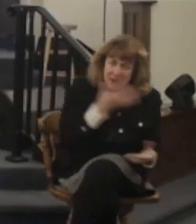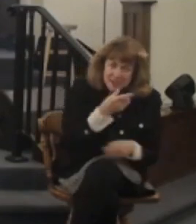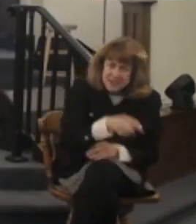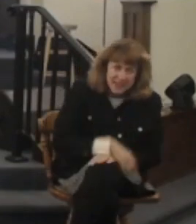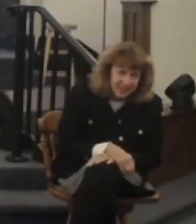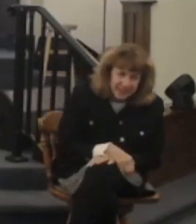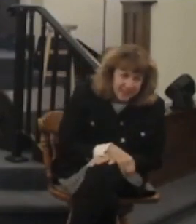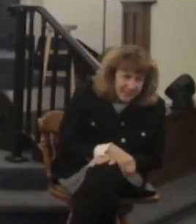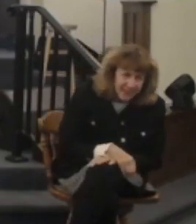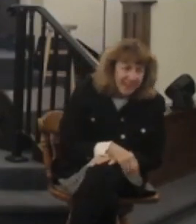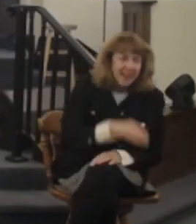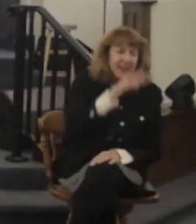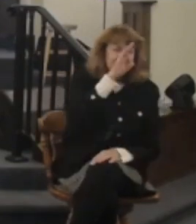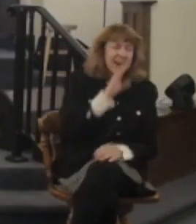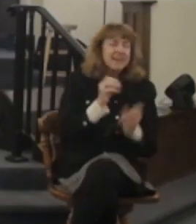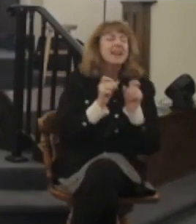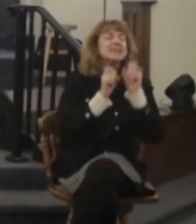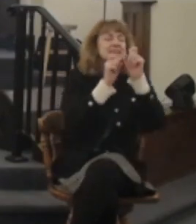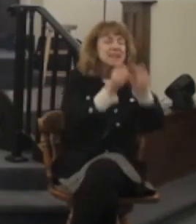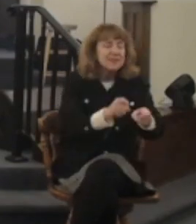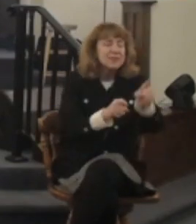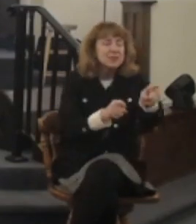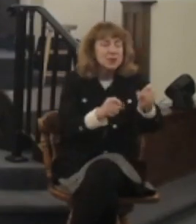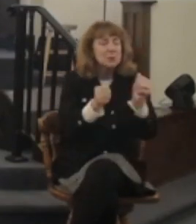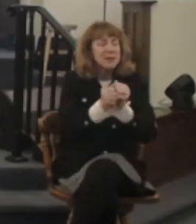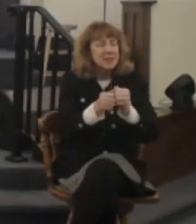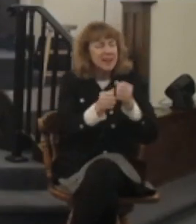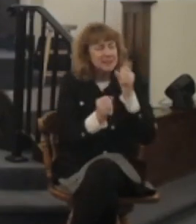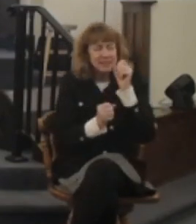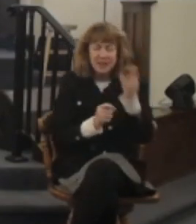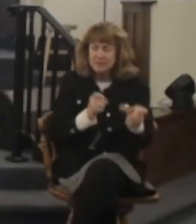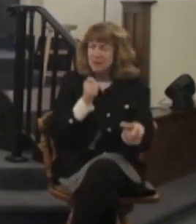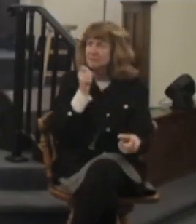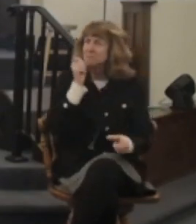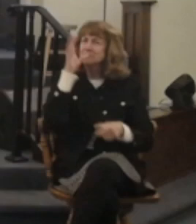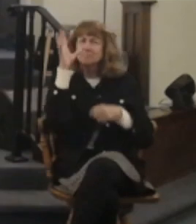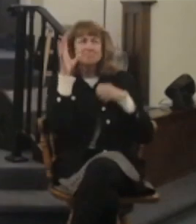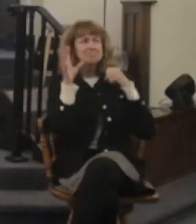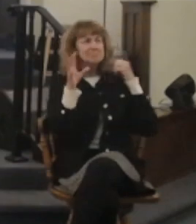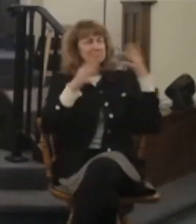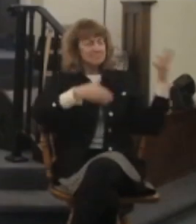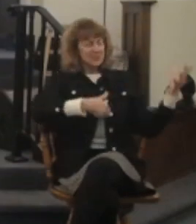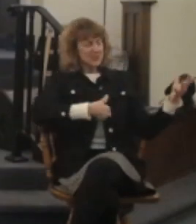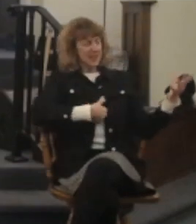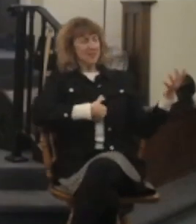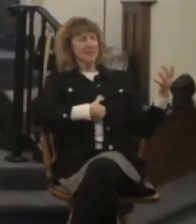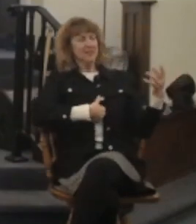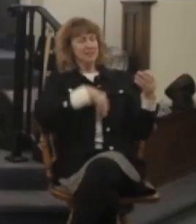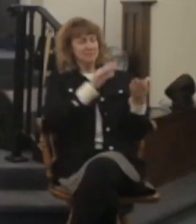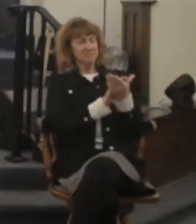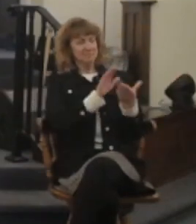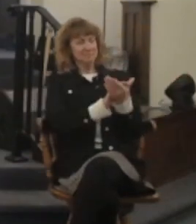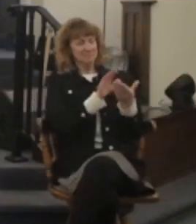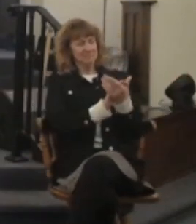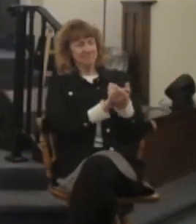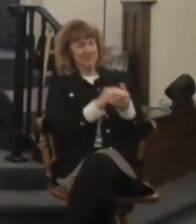again. If you got a bulletin, and I hope that you did when you came through the door from Jim back there,